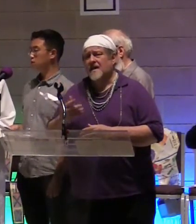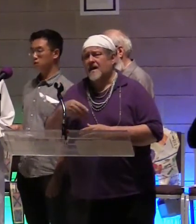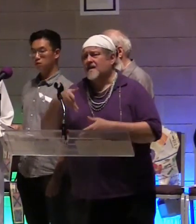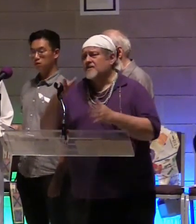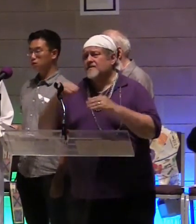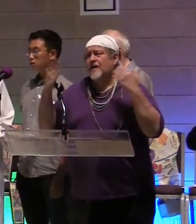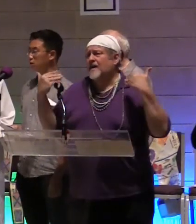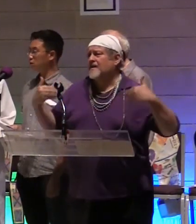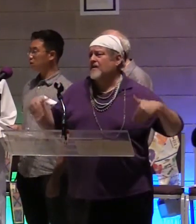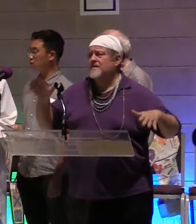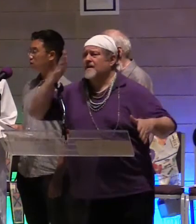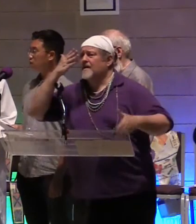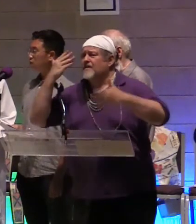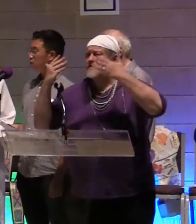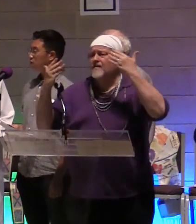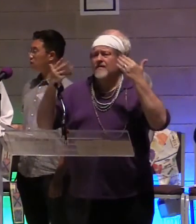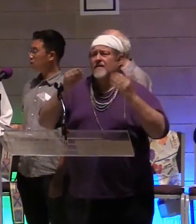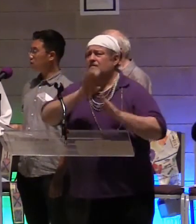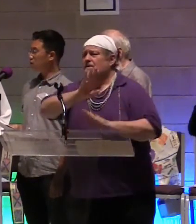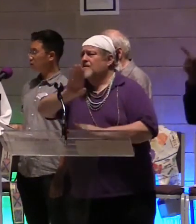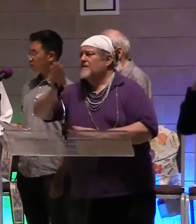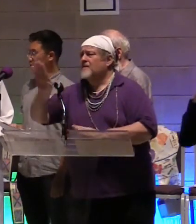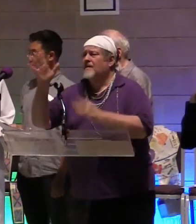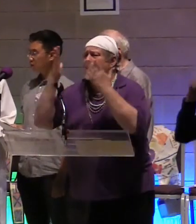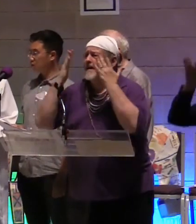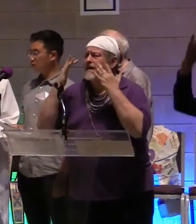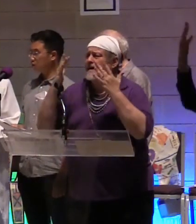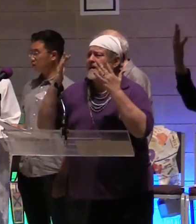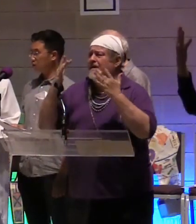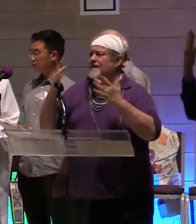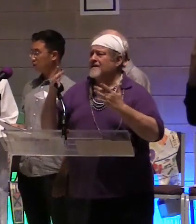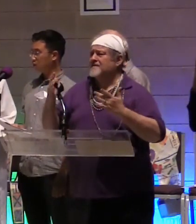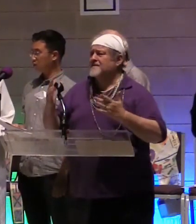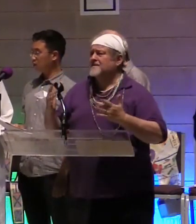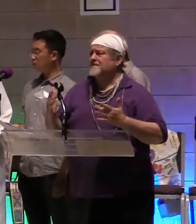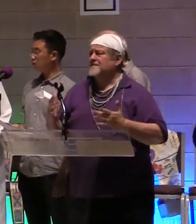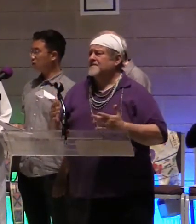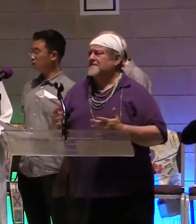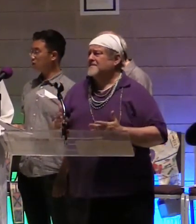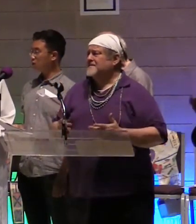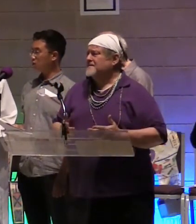Let the angels wipe the tears from your eyes.